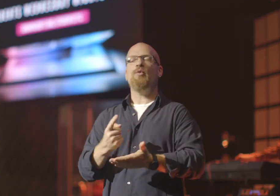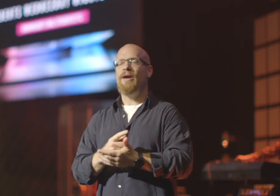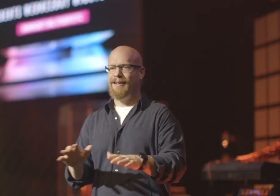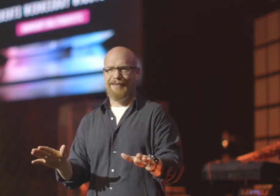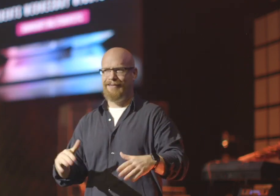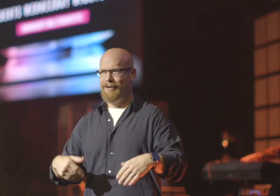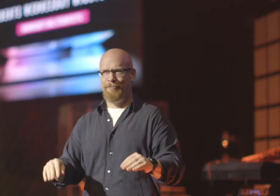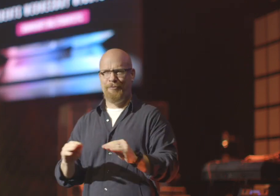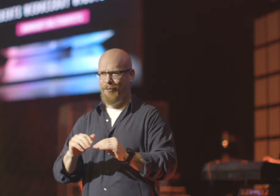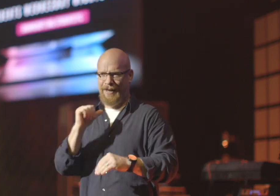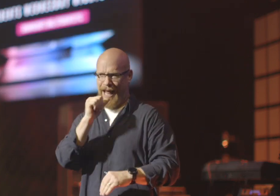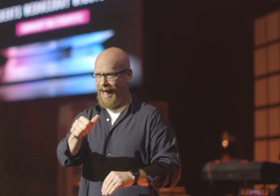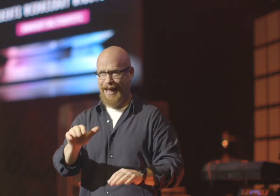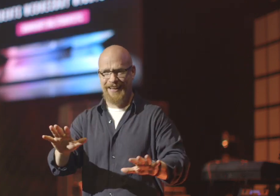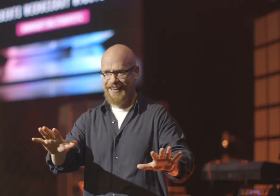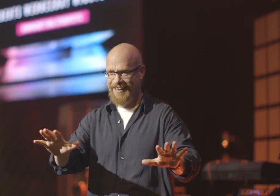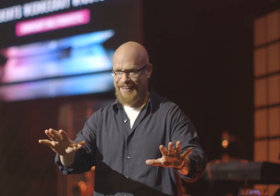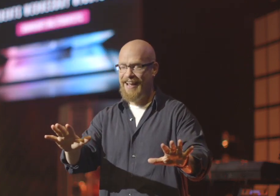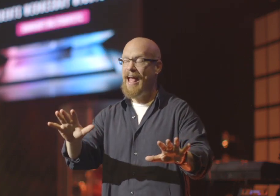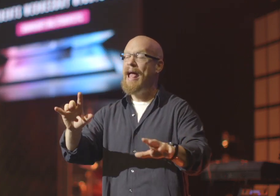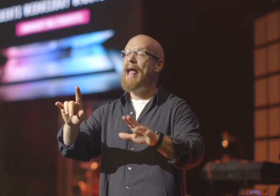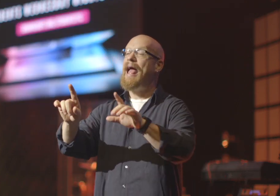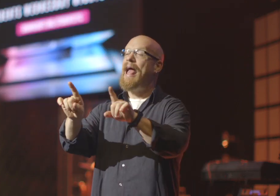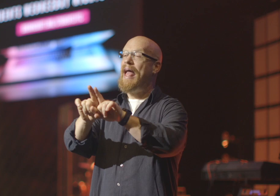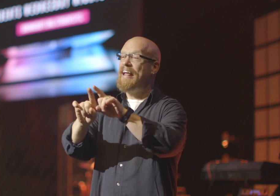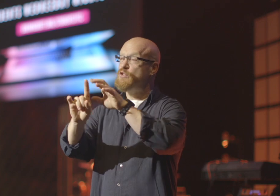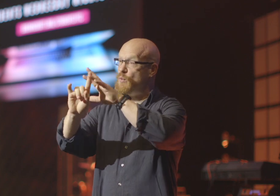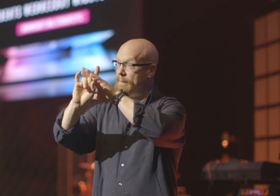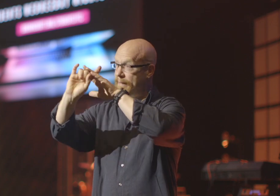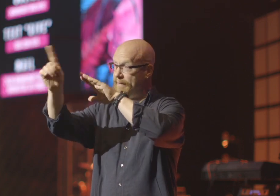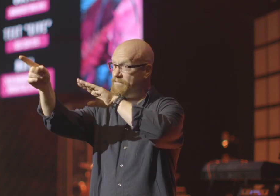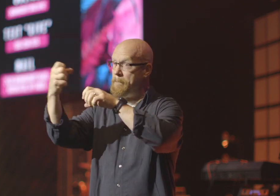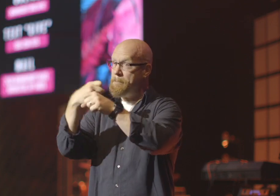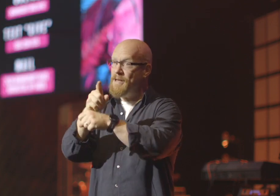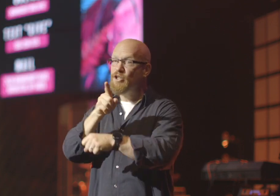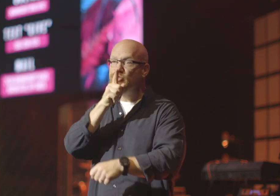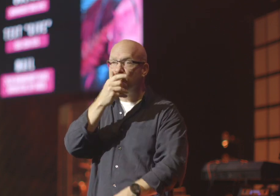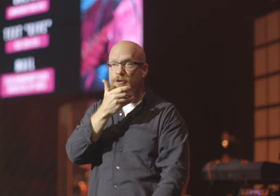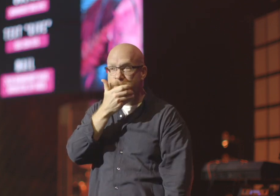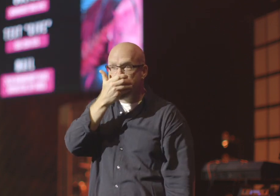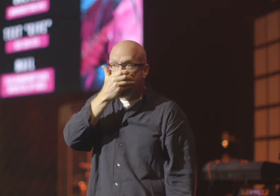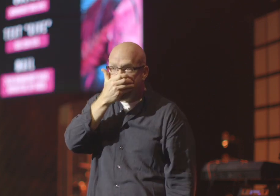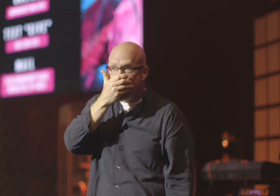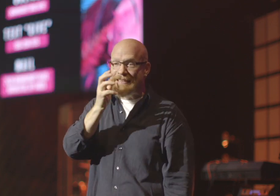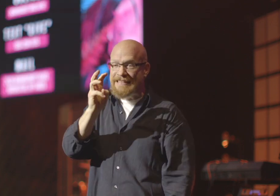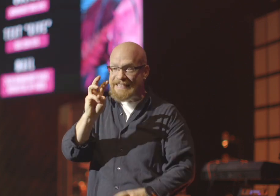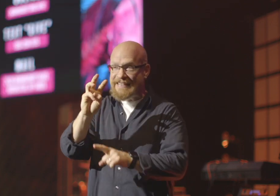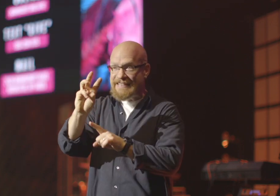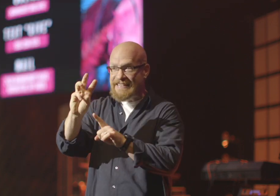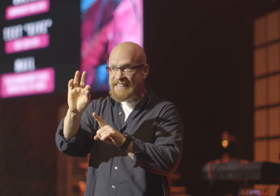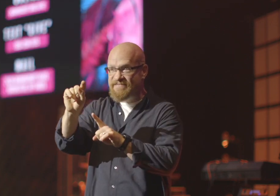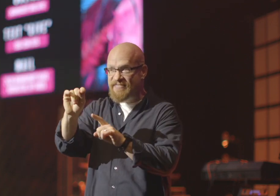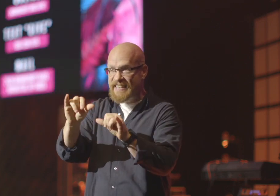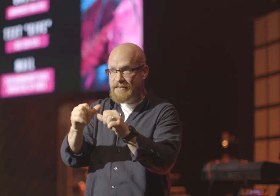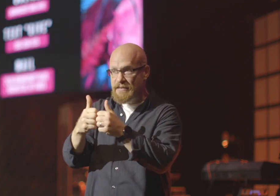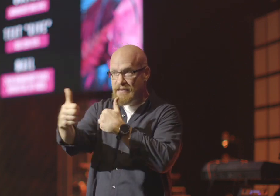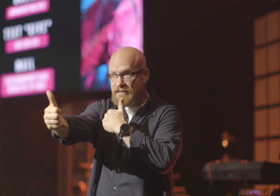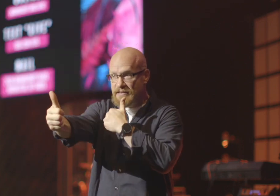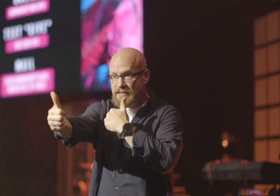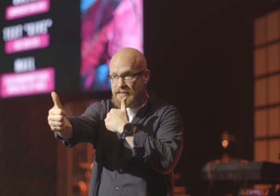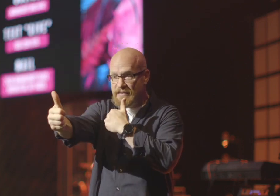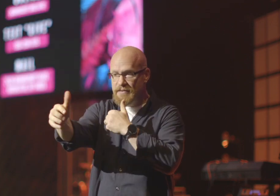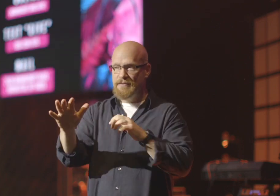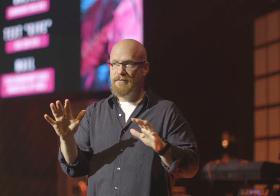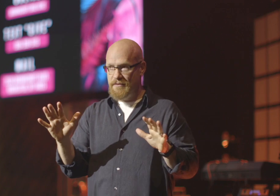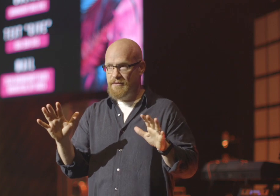as you exit, I want to encourage you, wear a mask over your nose. Maintain 6 feet. You guys know how to do this at this point. As